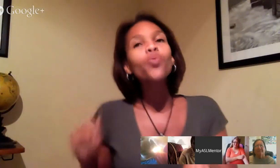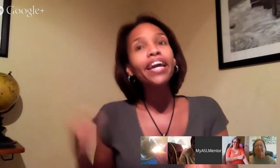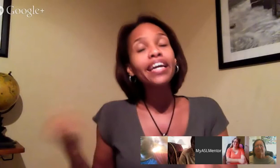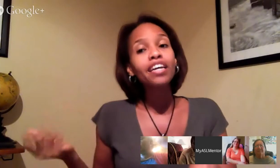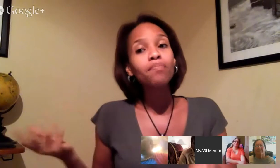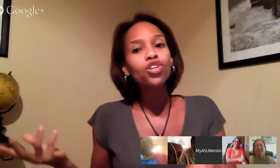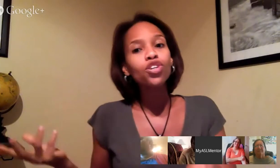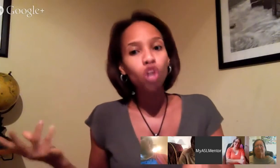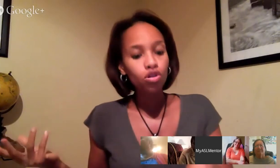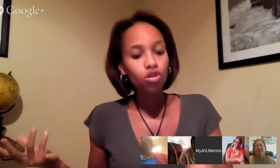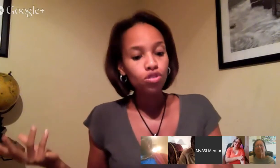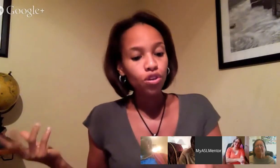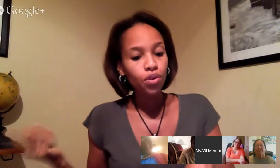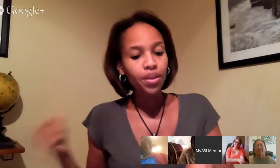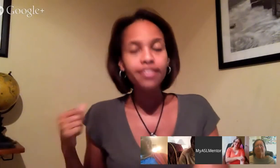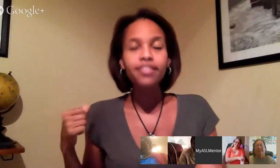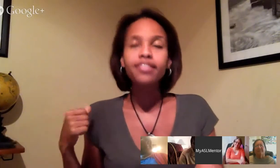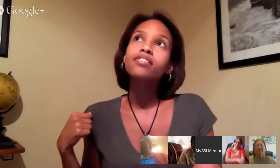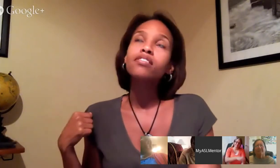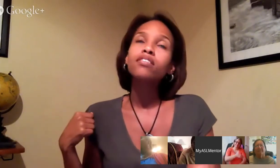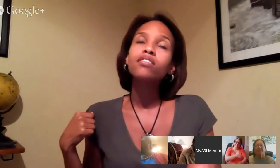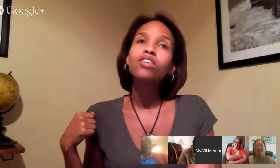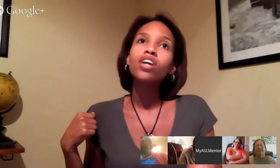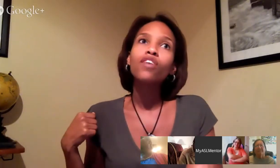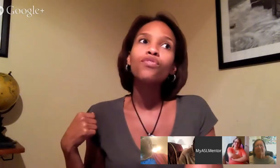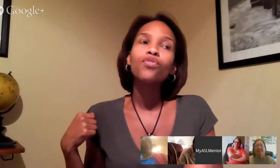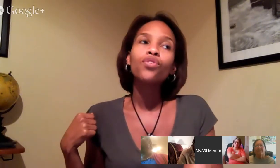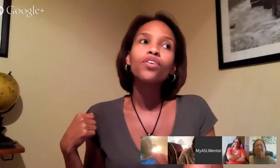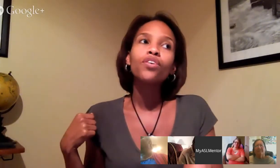Another way it can be used also is